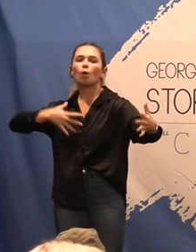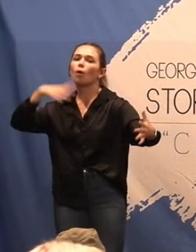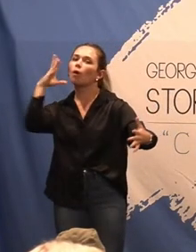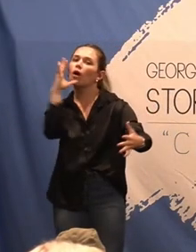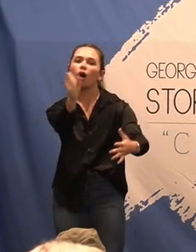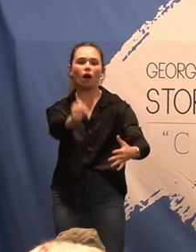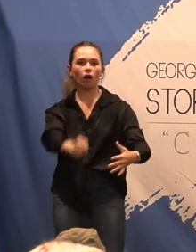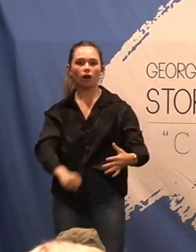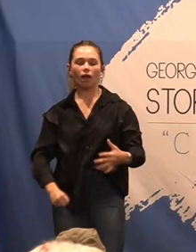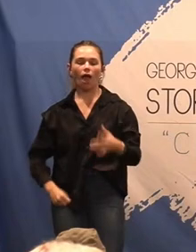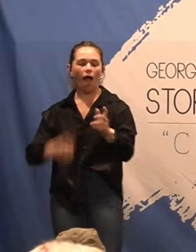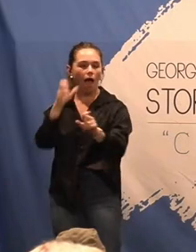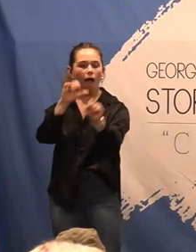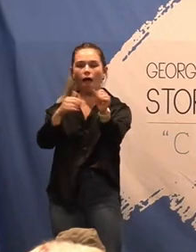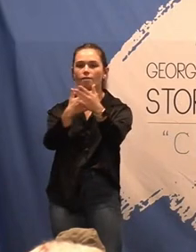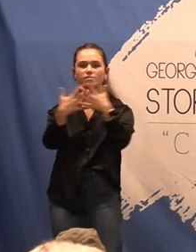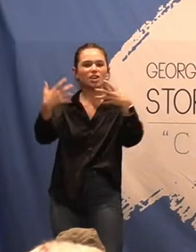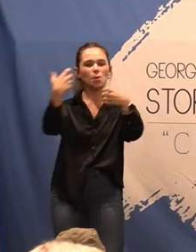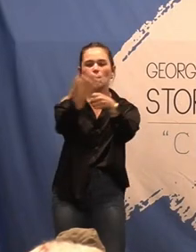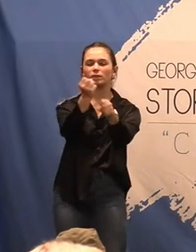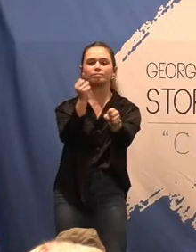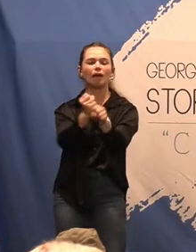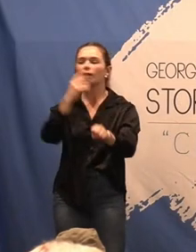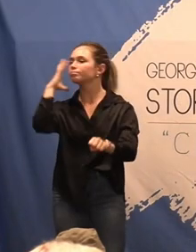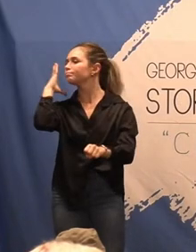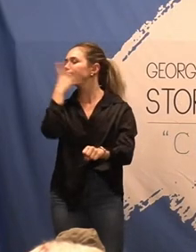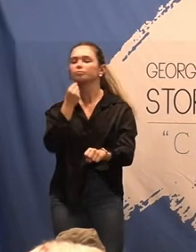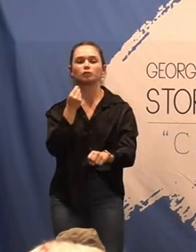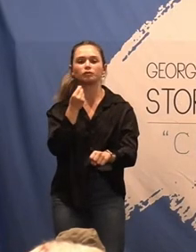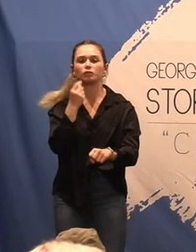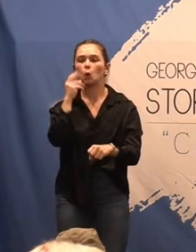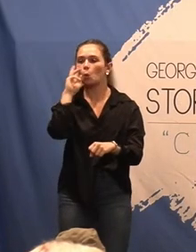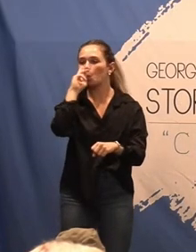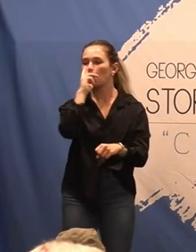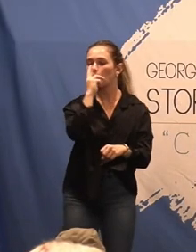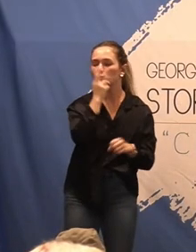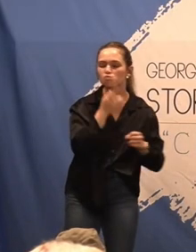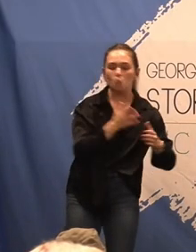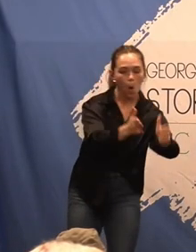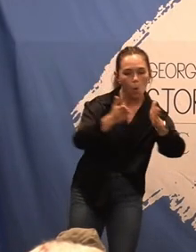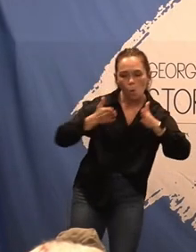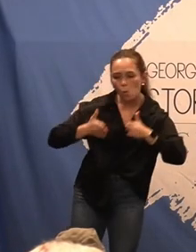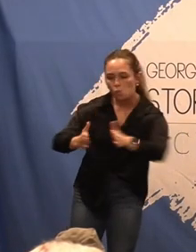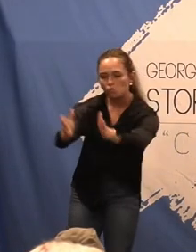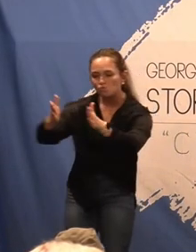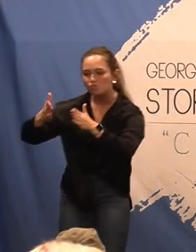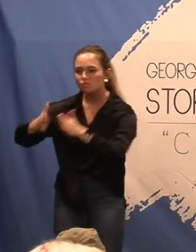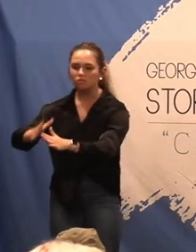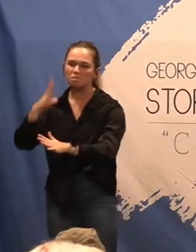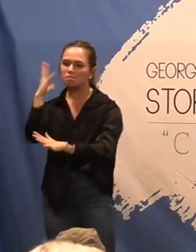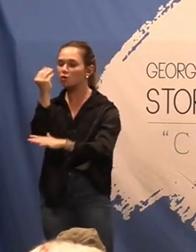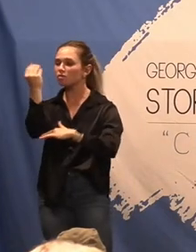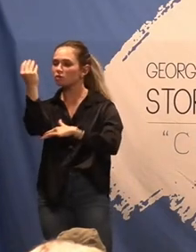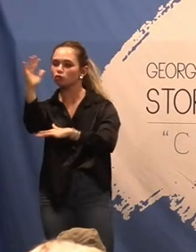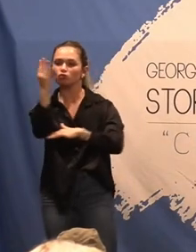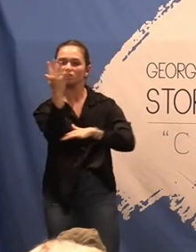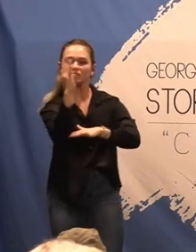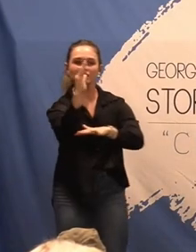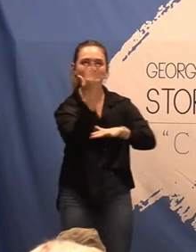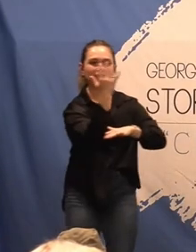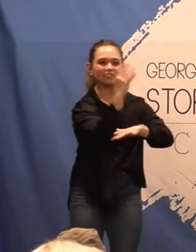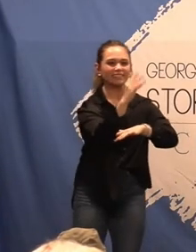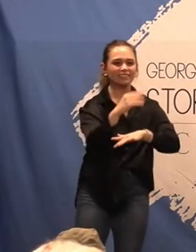see. And everything was made beautiful. There were rows upon rows of blue breadfruit trees, and there were patches